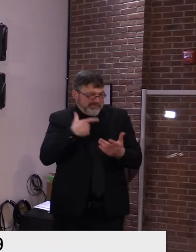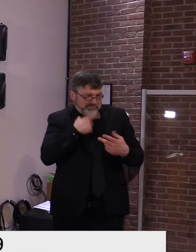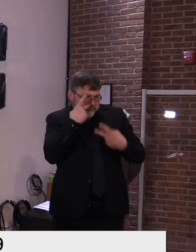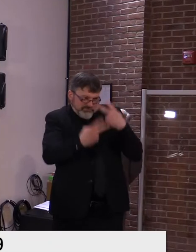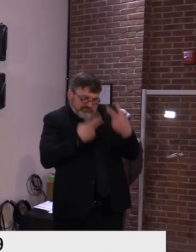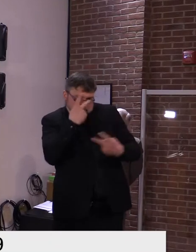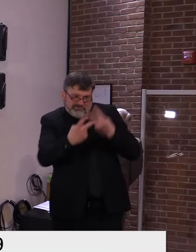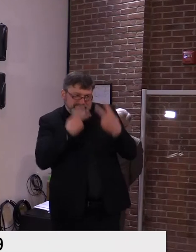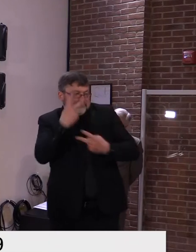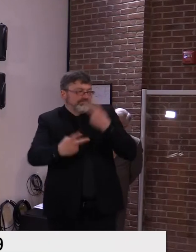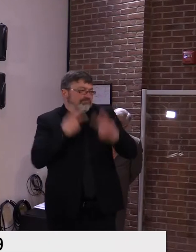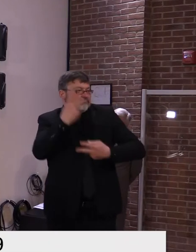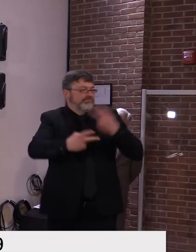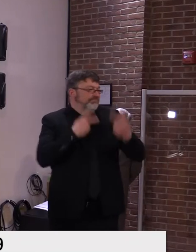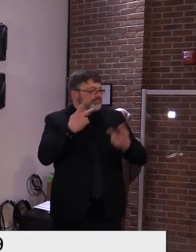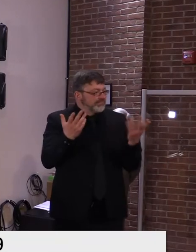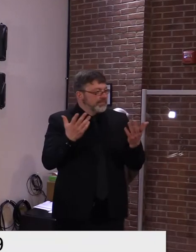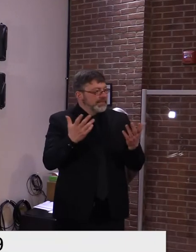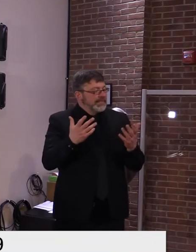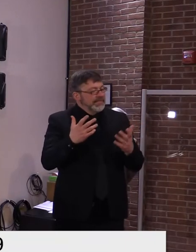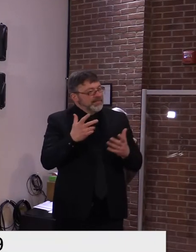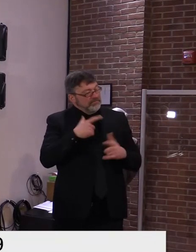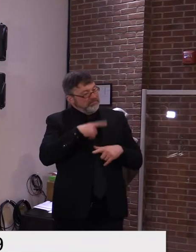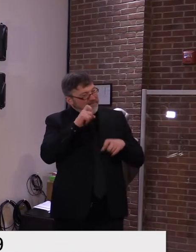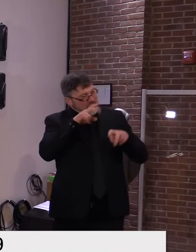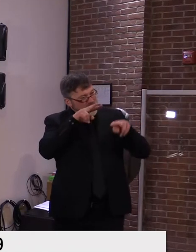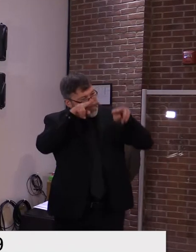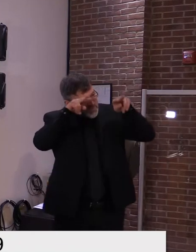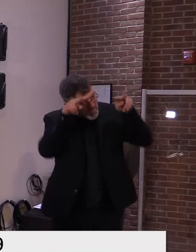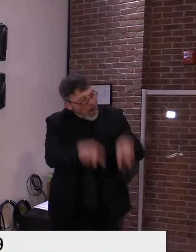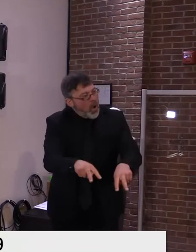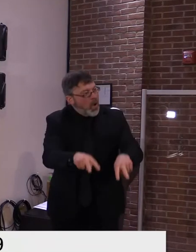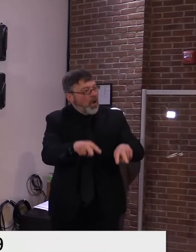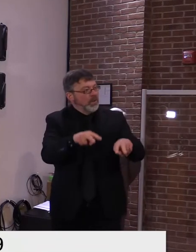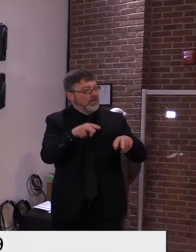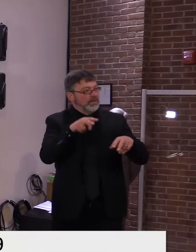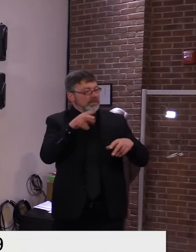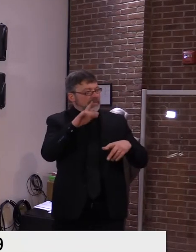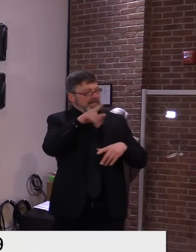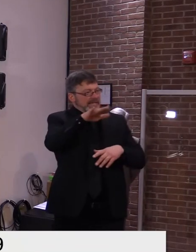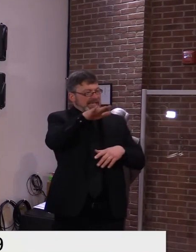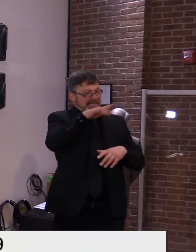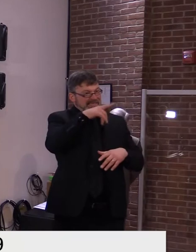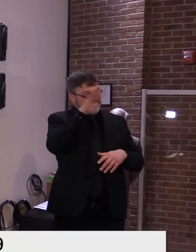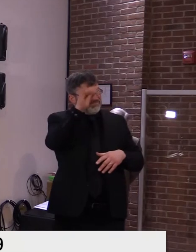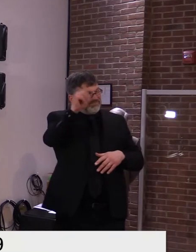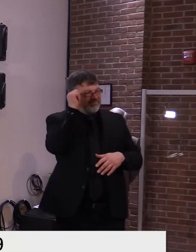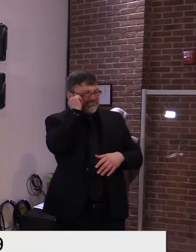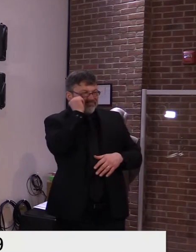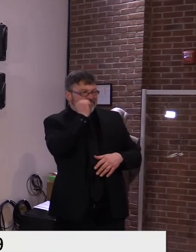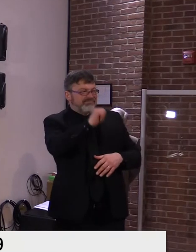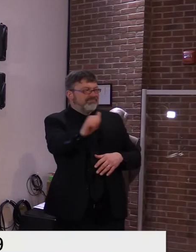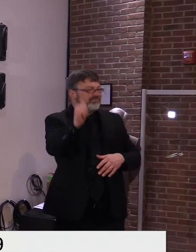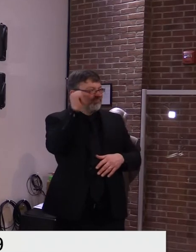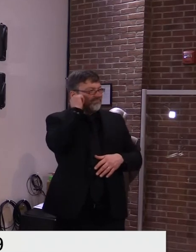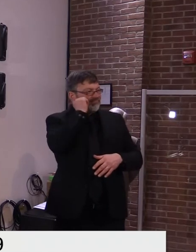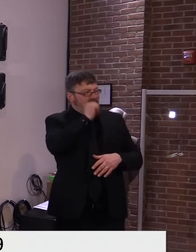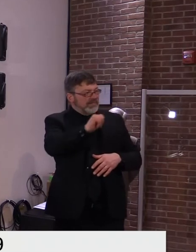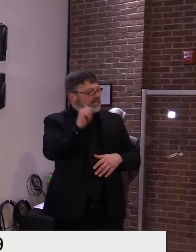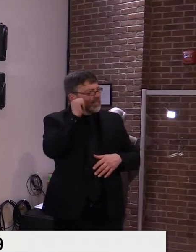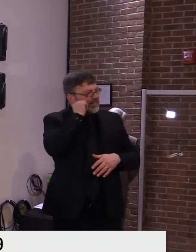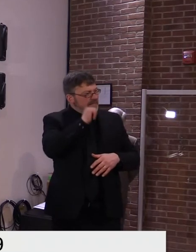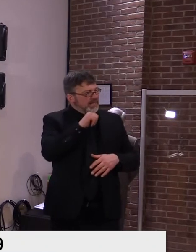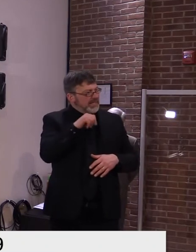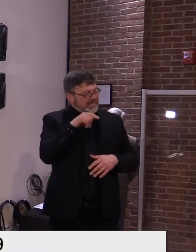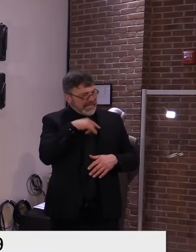very carefully. But believe me, we do that every day, multiple times a day. So that's how